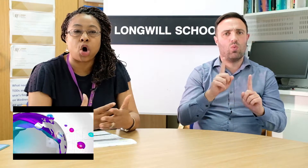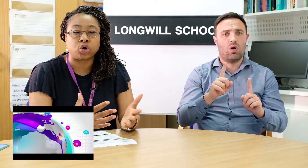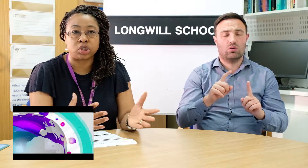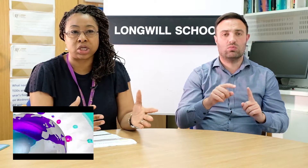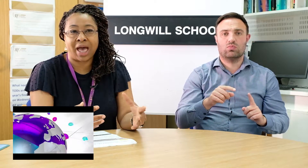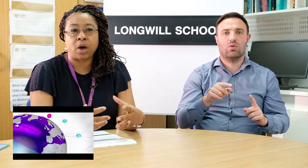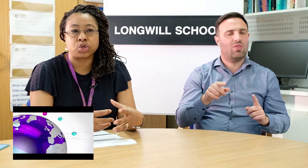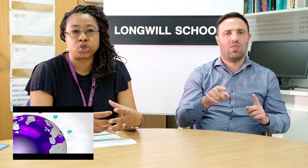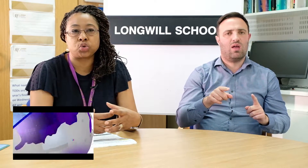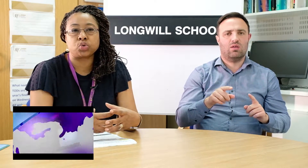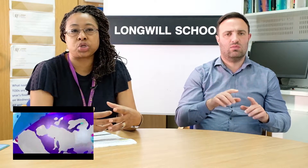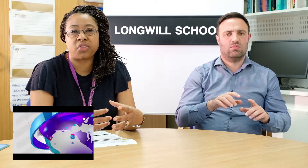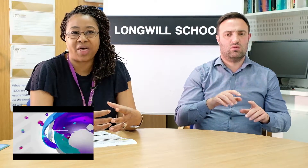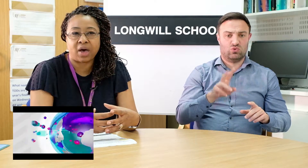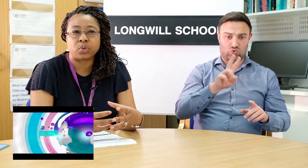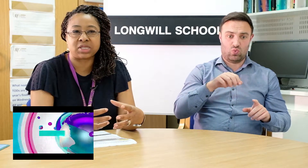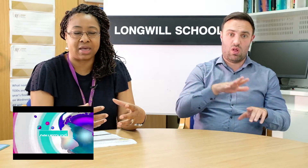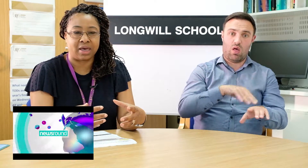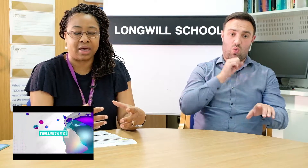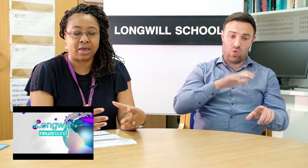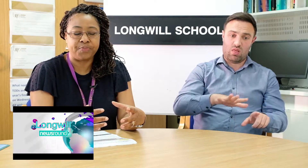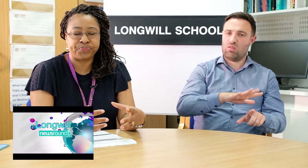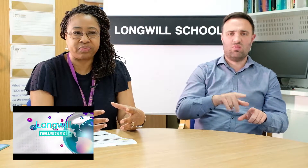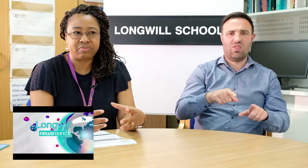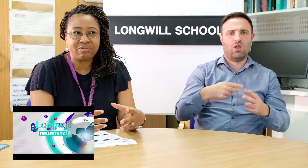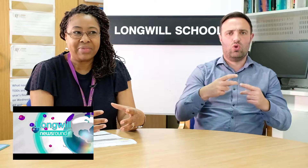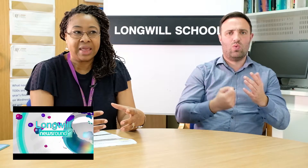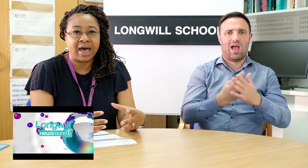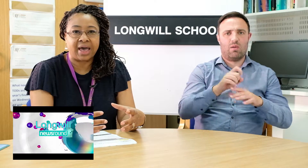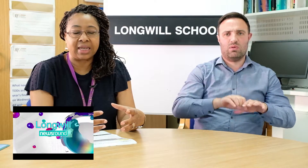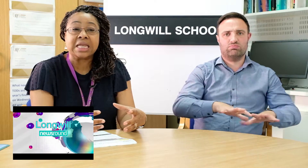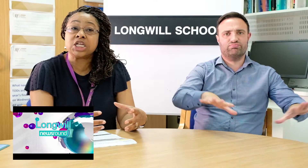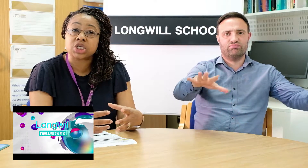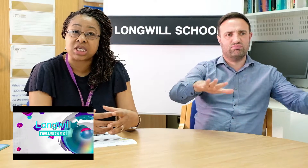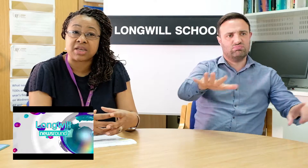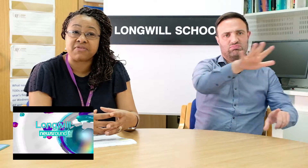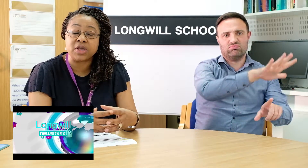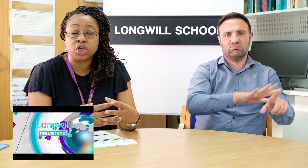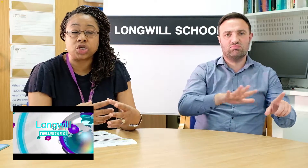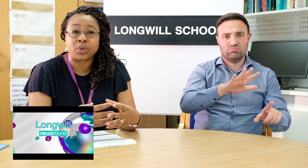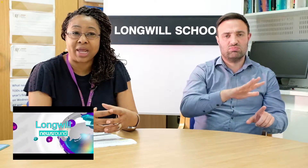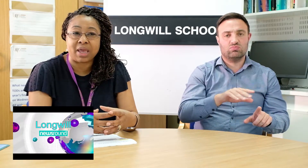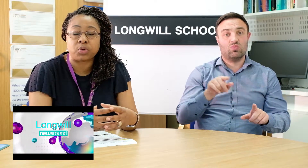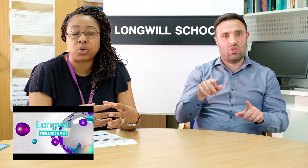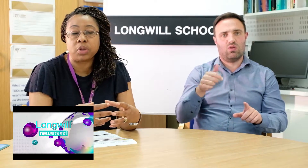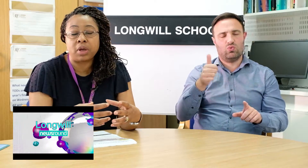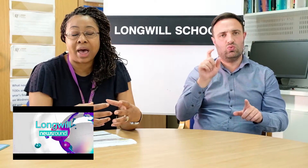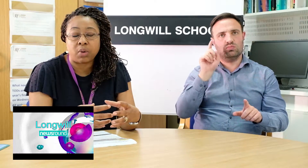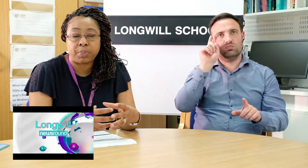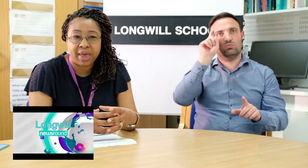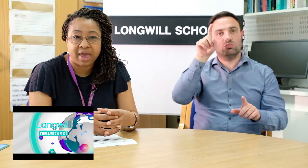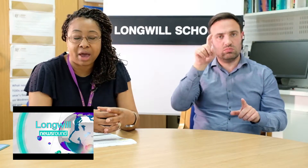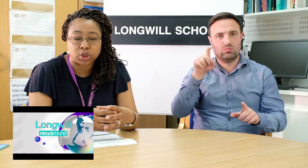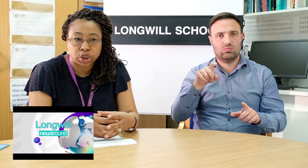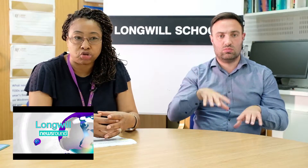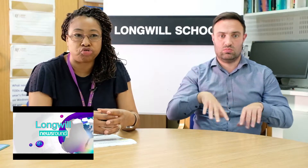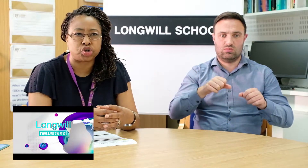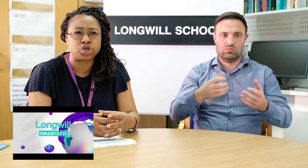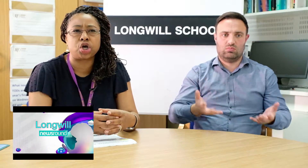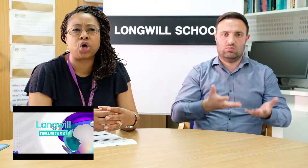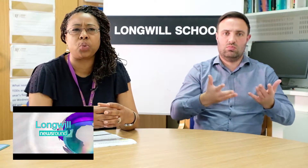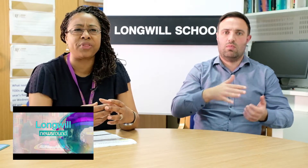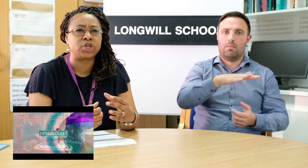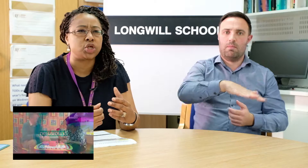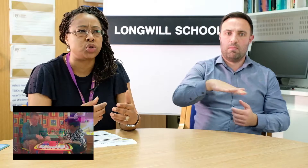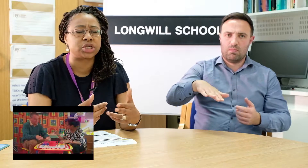going beyond our school. So that was an initiative to enable our